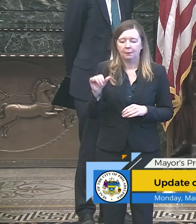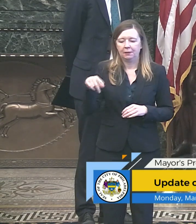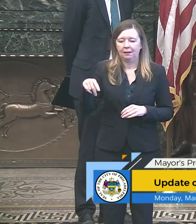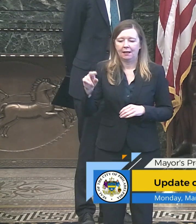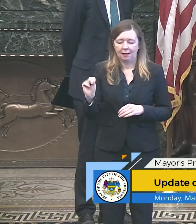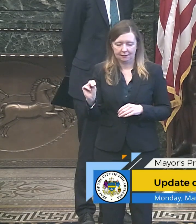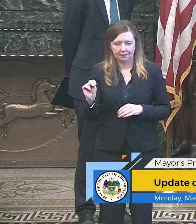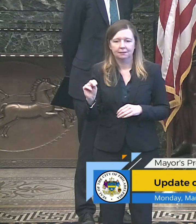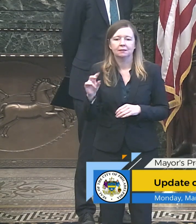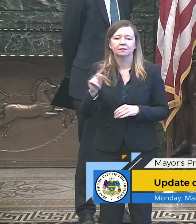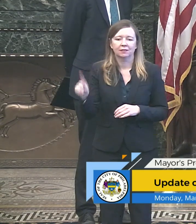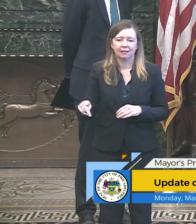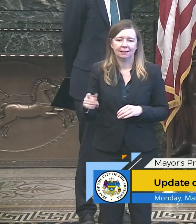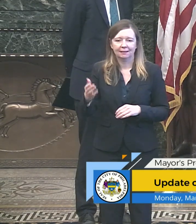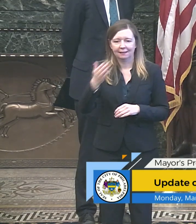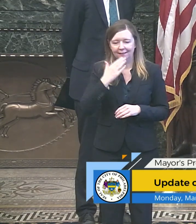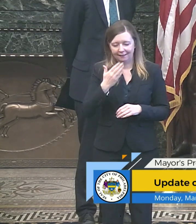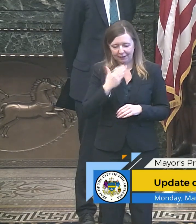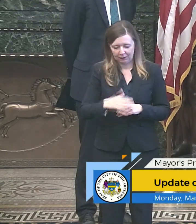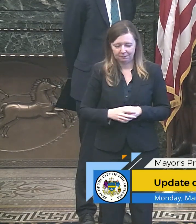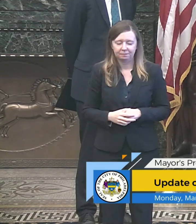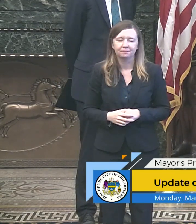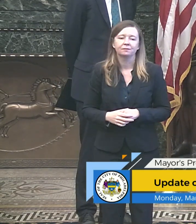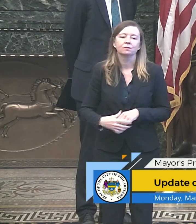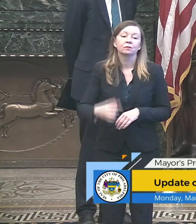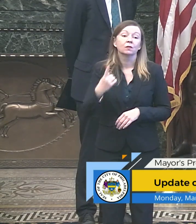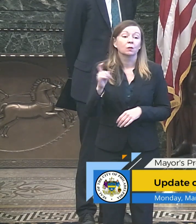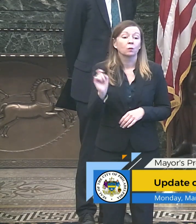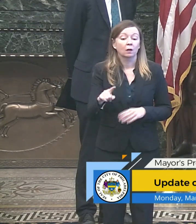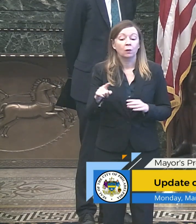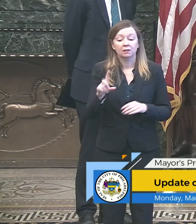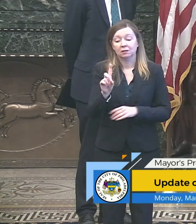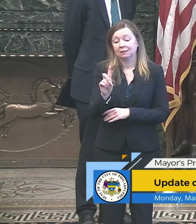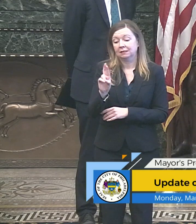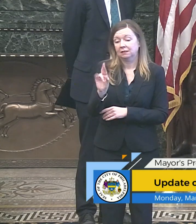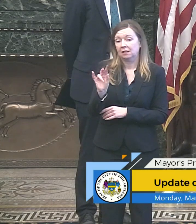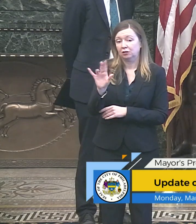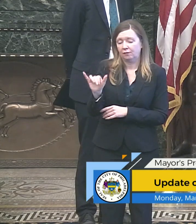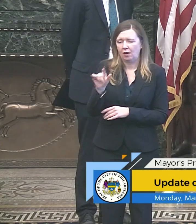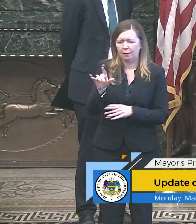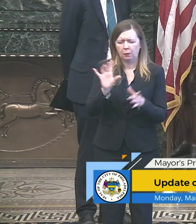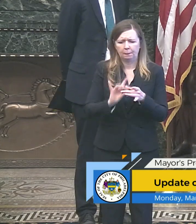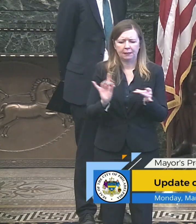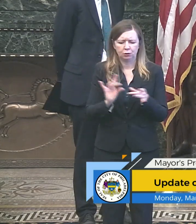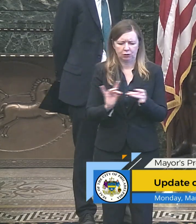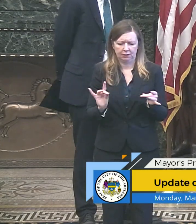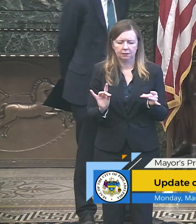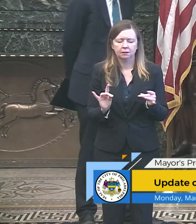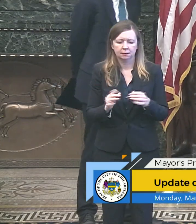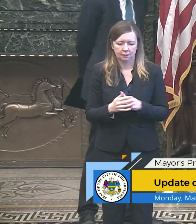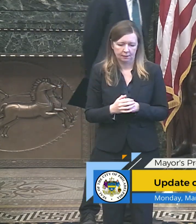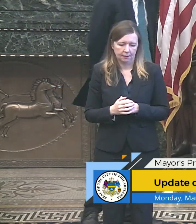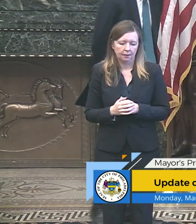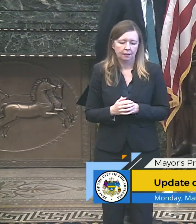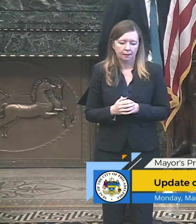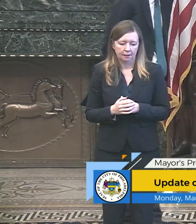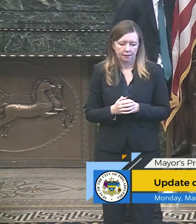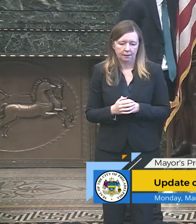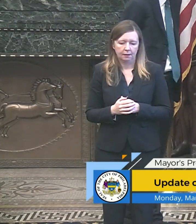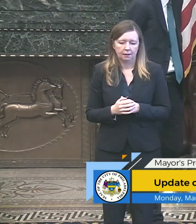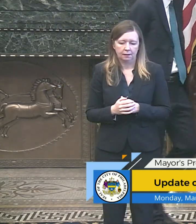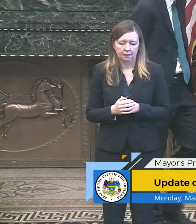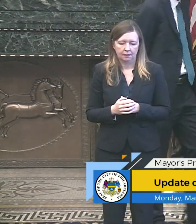Thank you for doing this remotely. One question for the doctor. You had mentioned real quickly about the